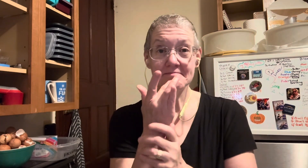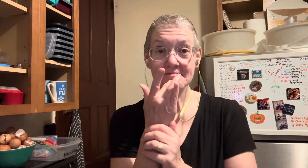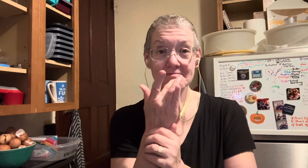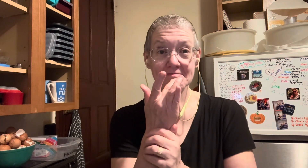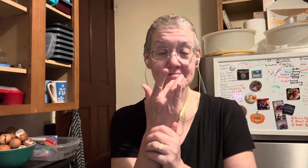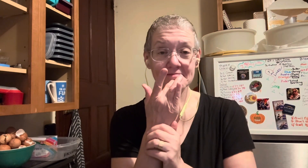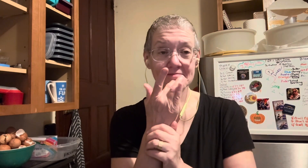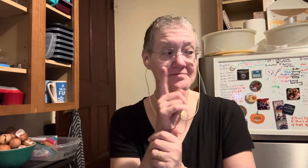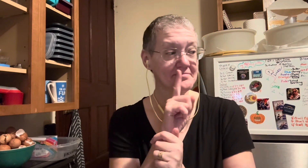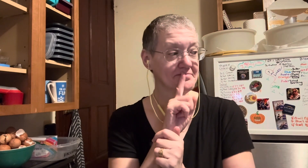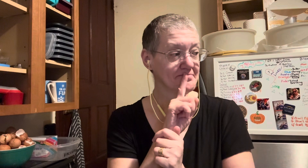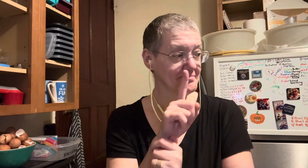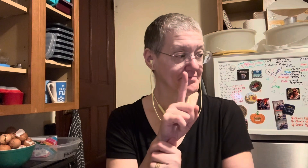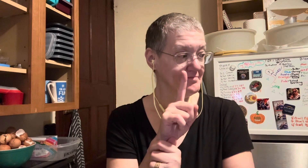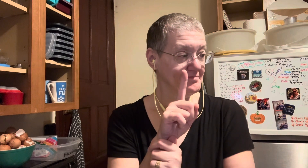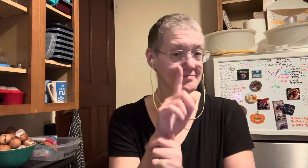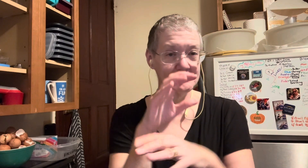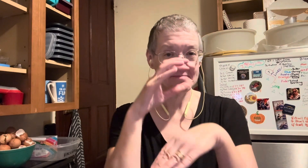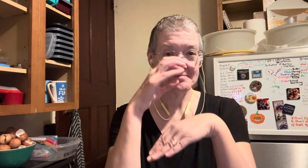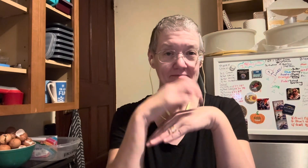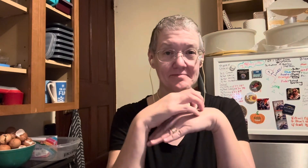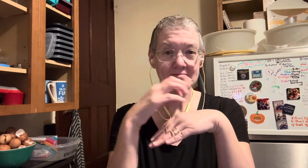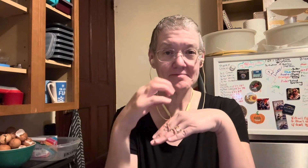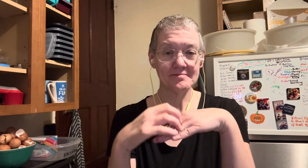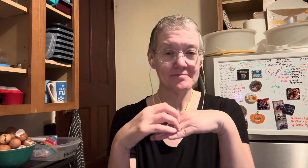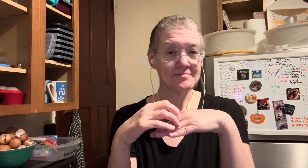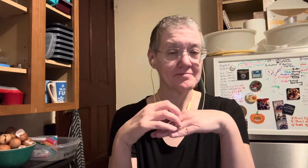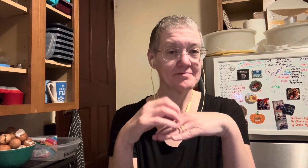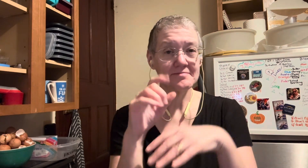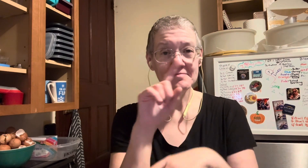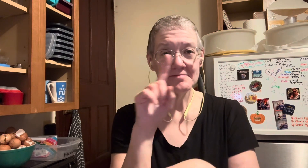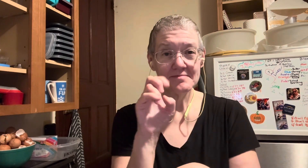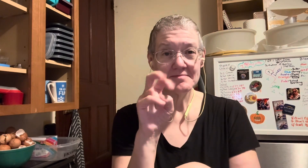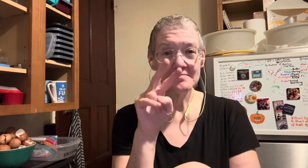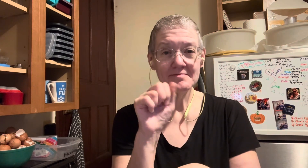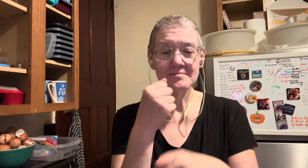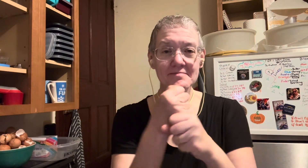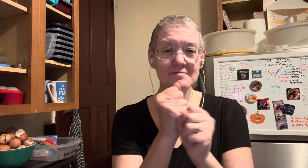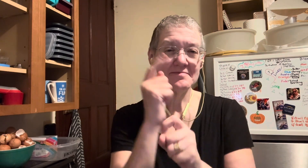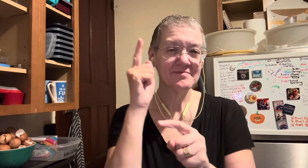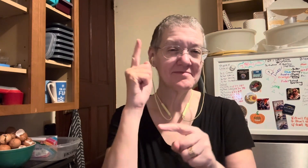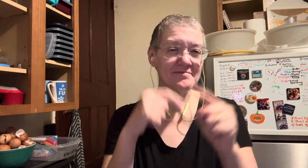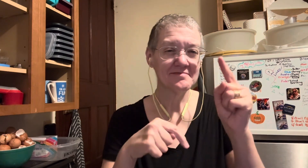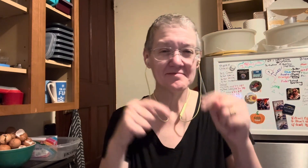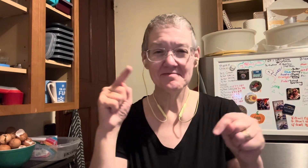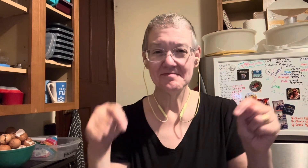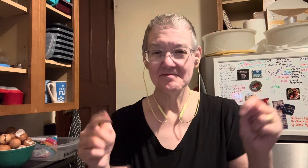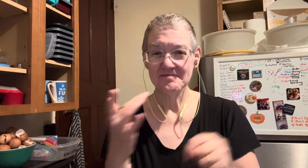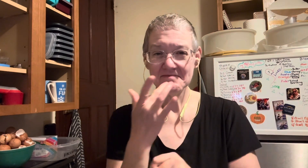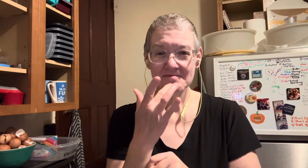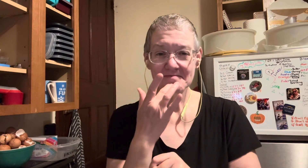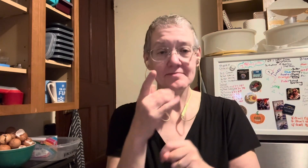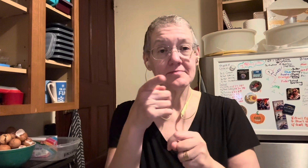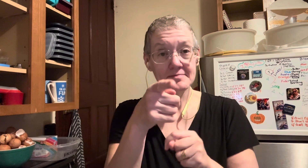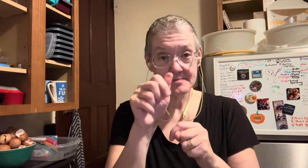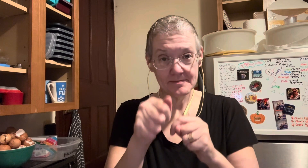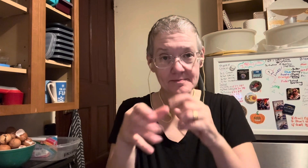more flavor. We have grape. And Zevia makes a huge variety of flavors. You can